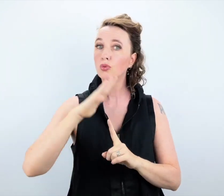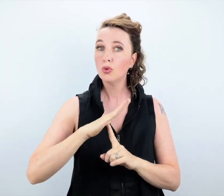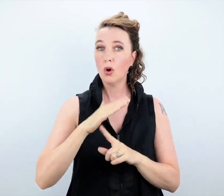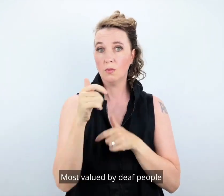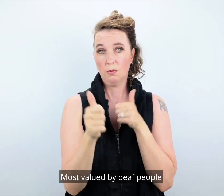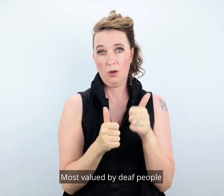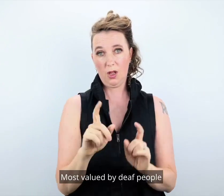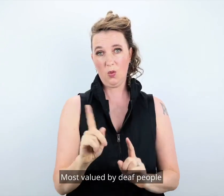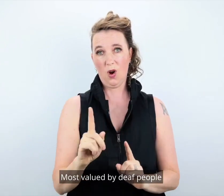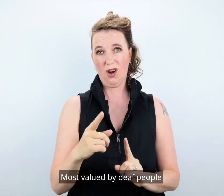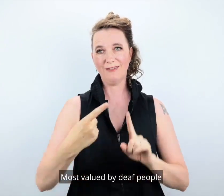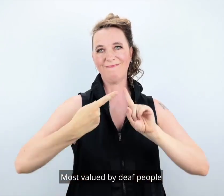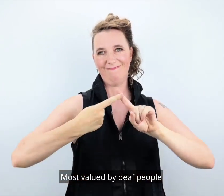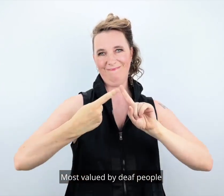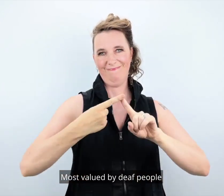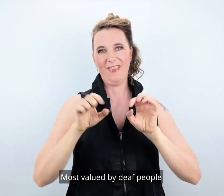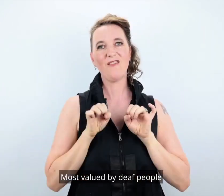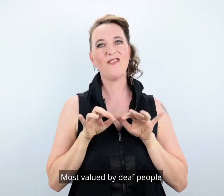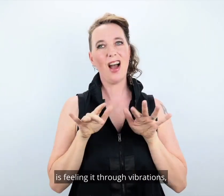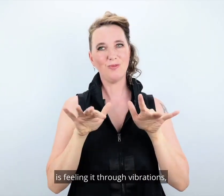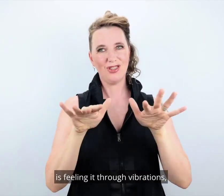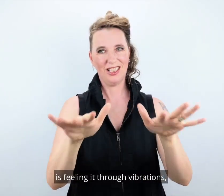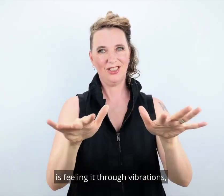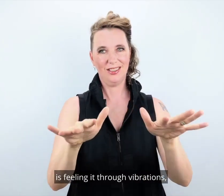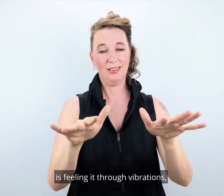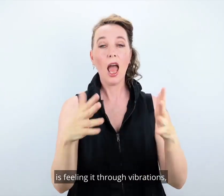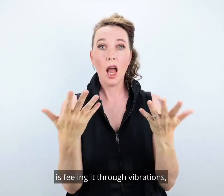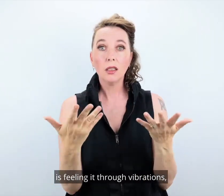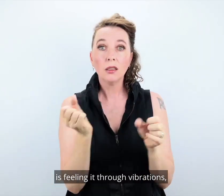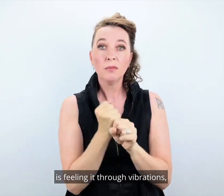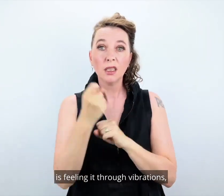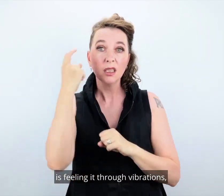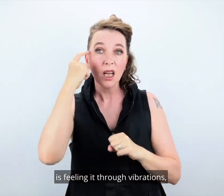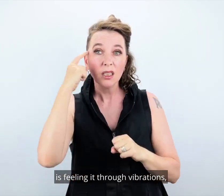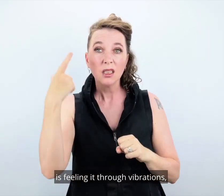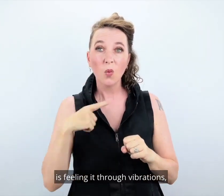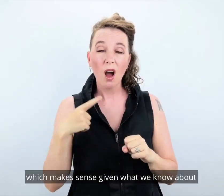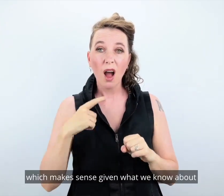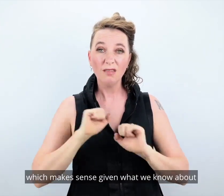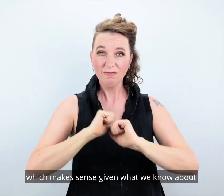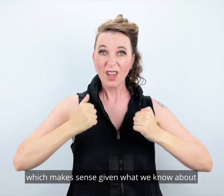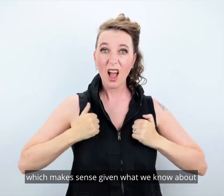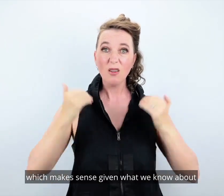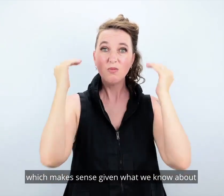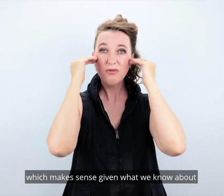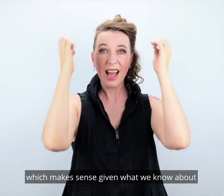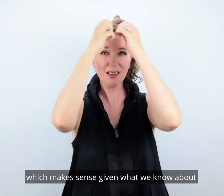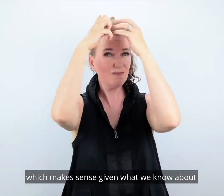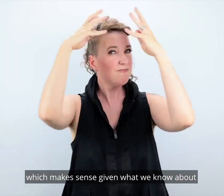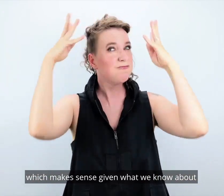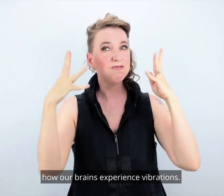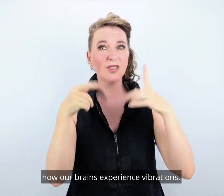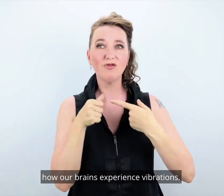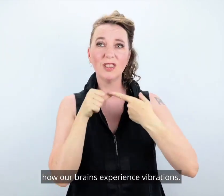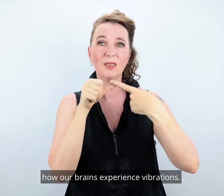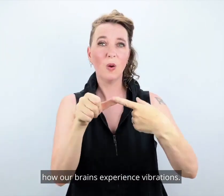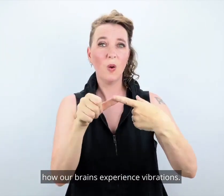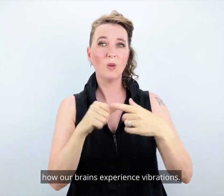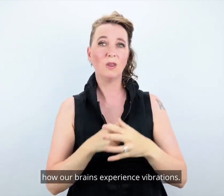Most valued by deaf people is feeling it through vibrations, which makes sense, given what we know about how our brains